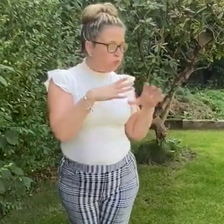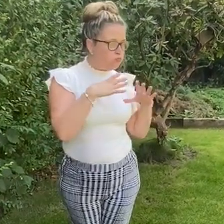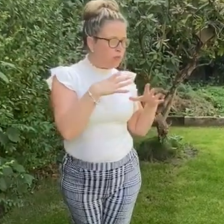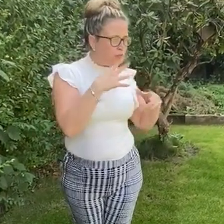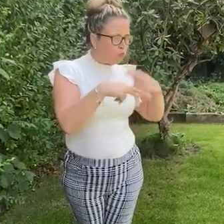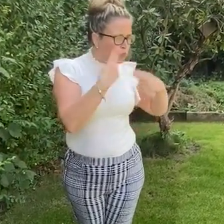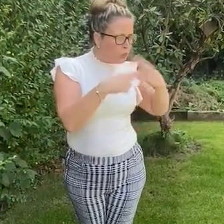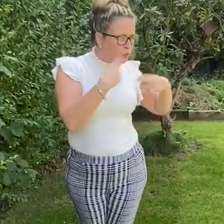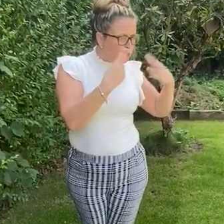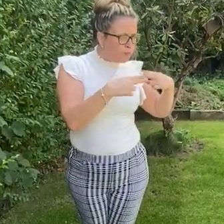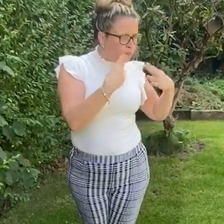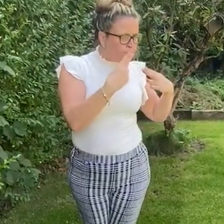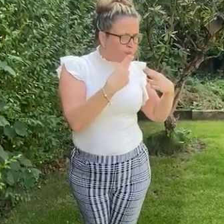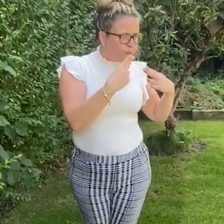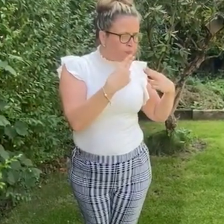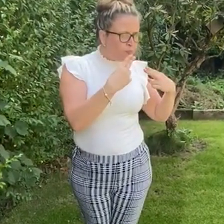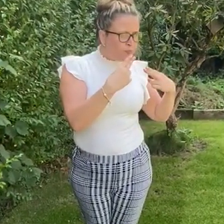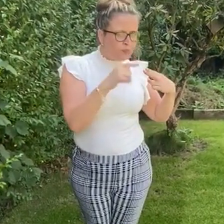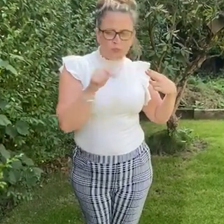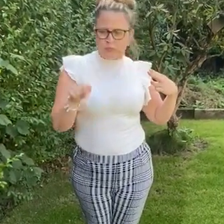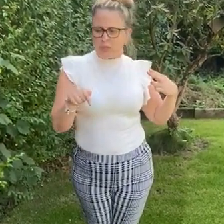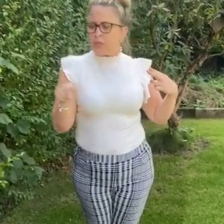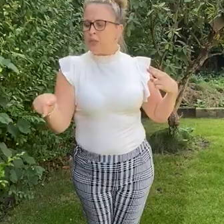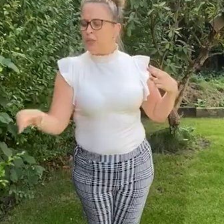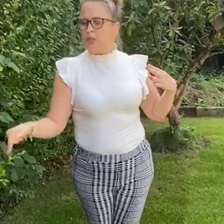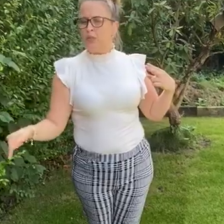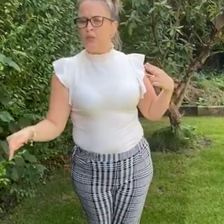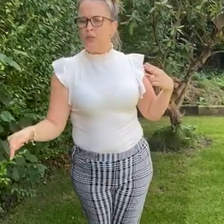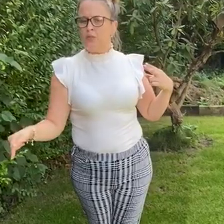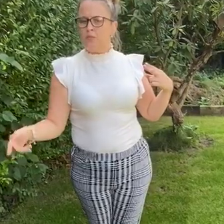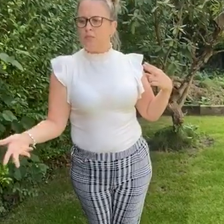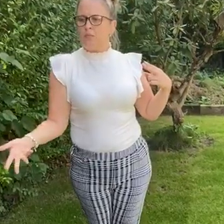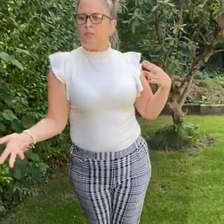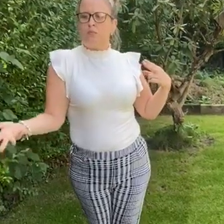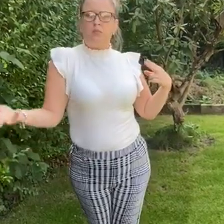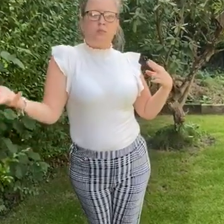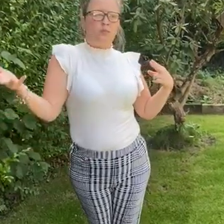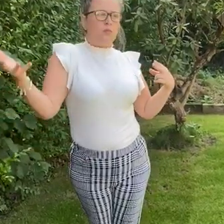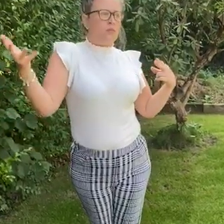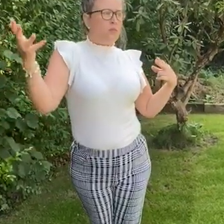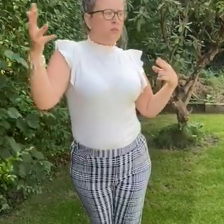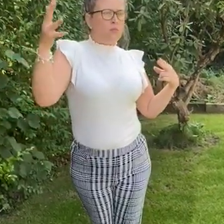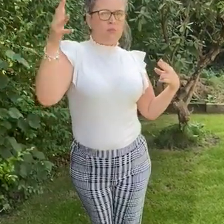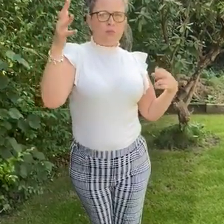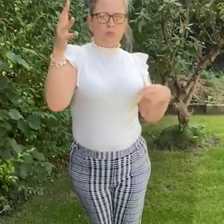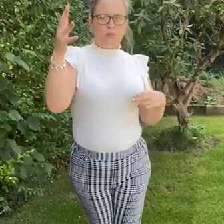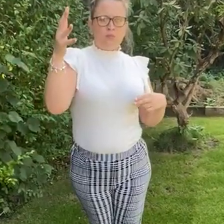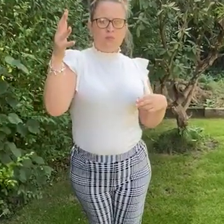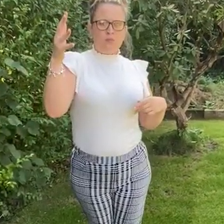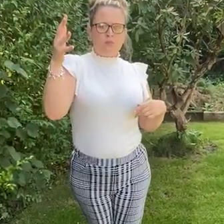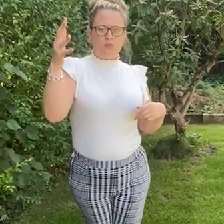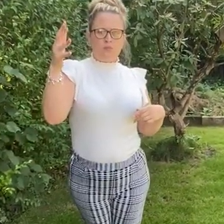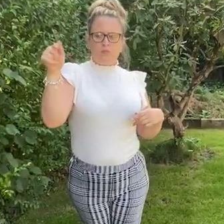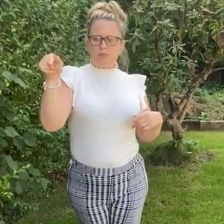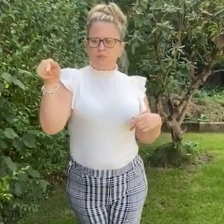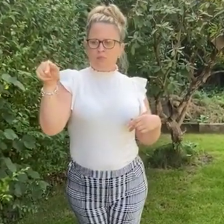from out of a ditch rose a horrible beast. It was tall, dark and